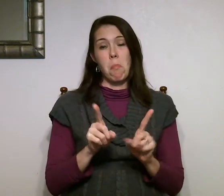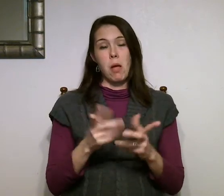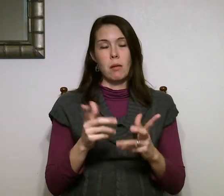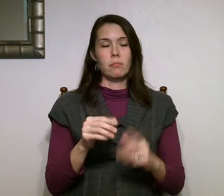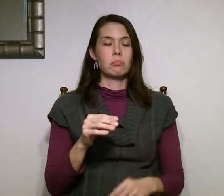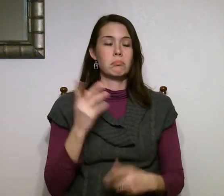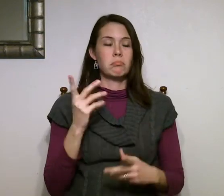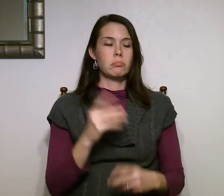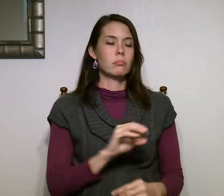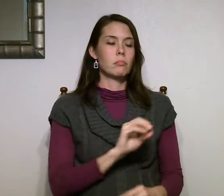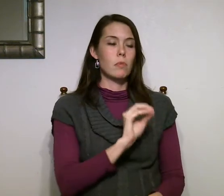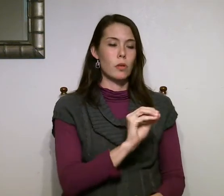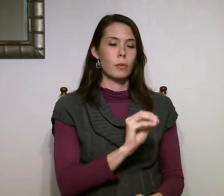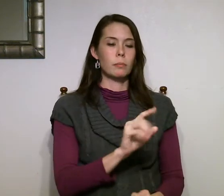2, 3,